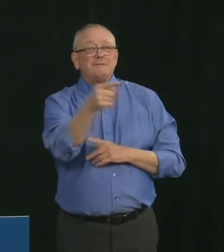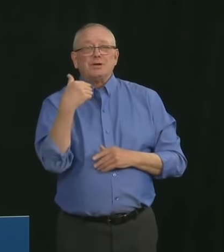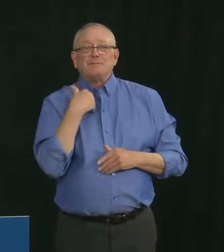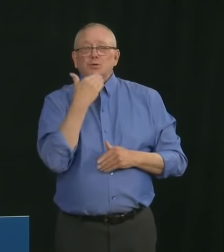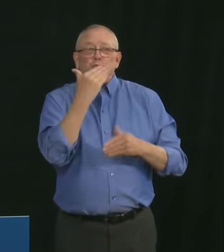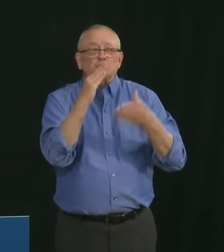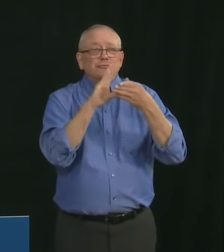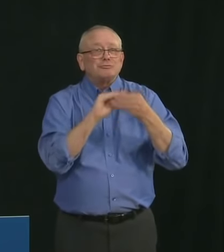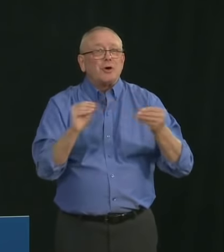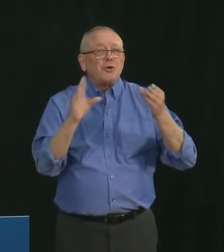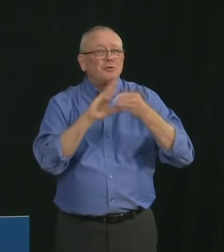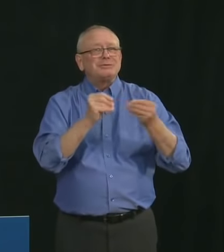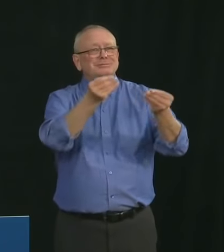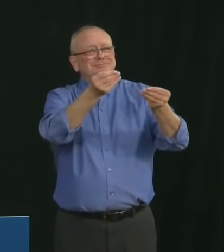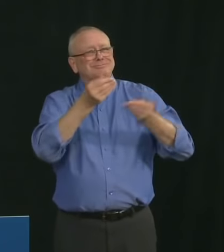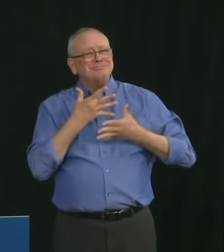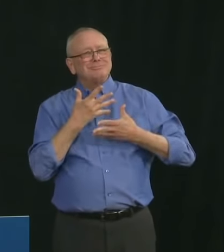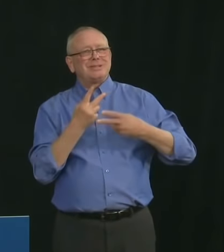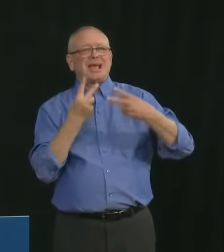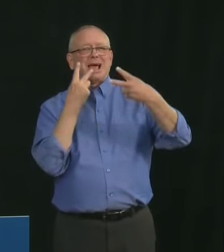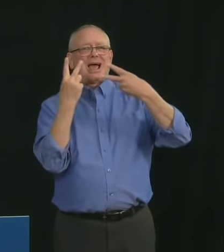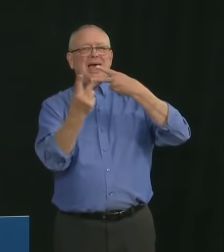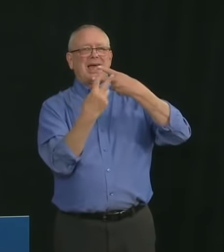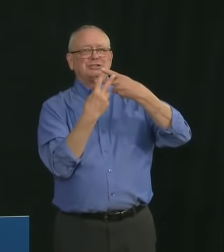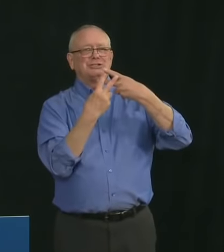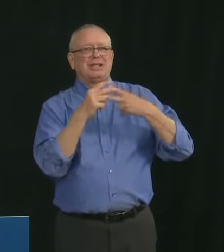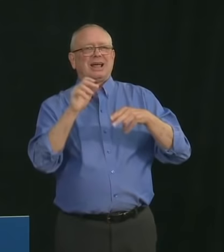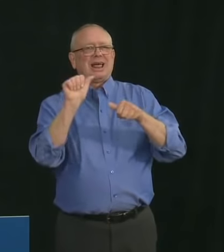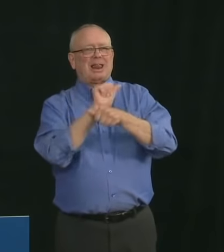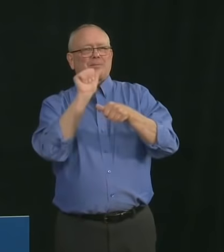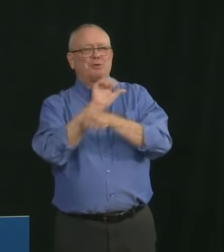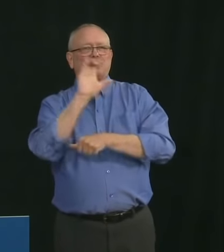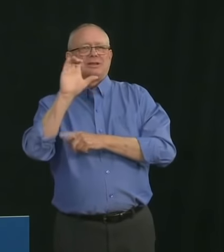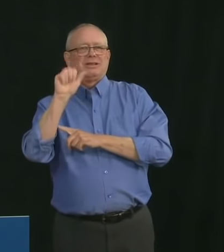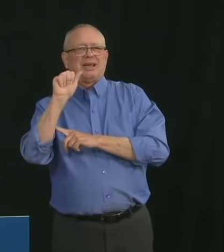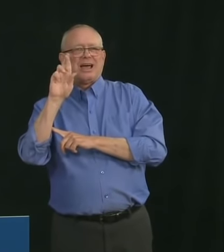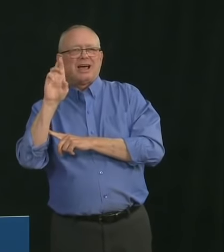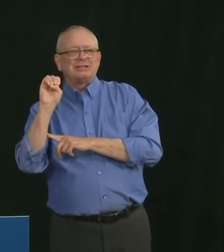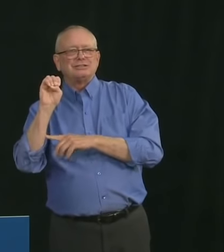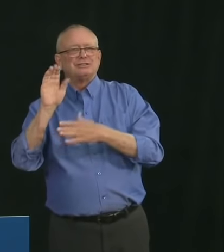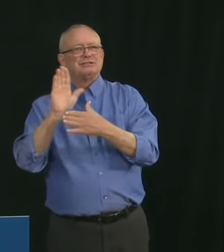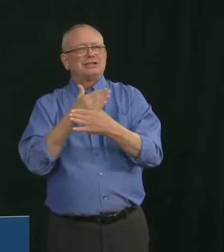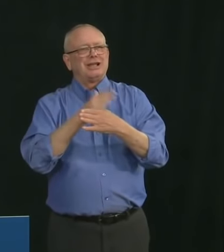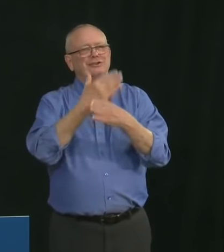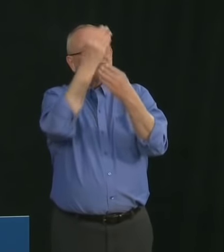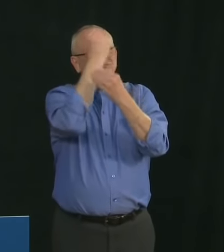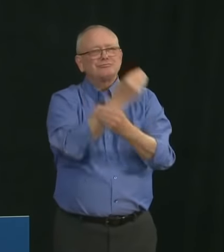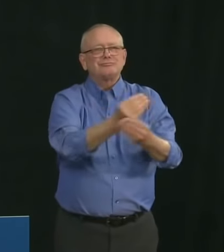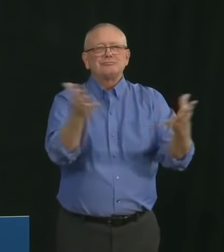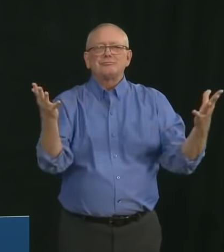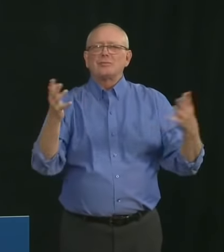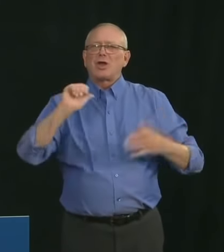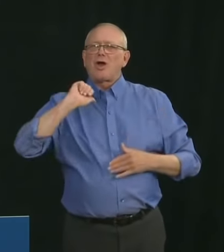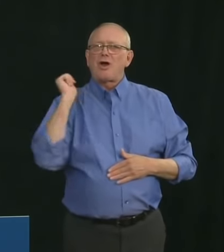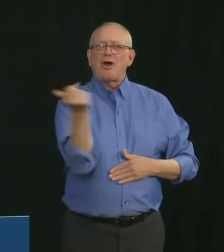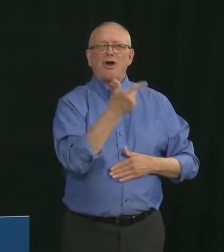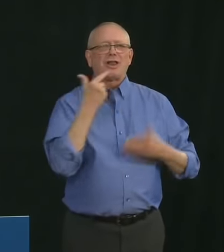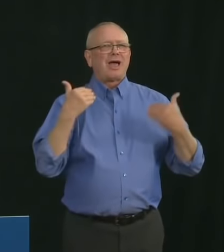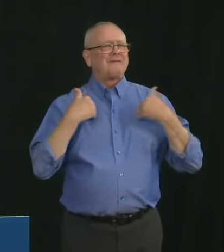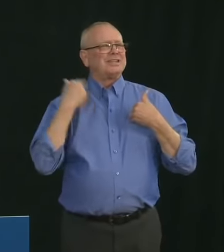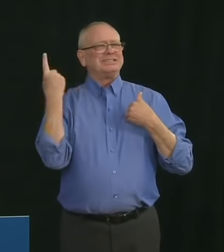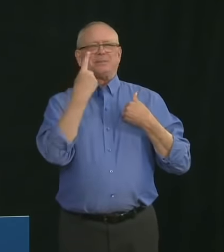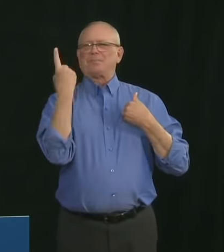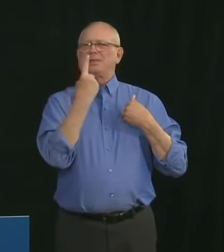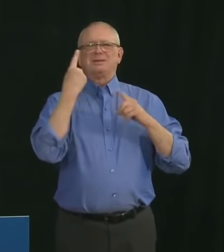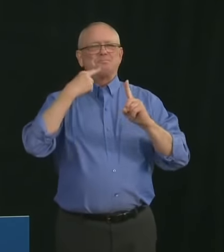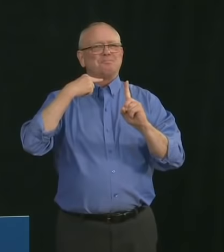We are all in this together. Let's continue to move forward with caution, to support one another physically and emotionally, and to